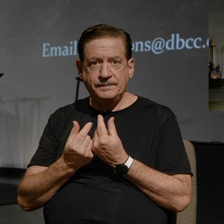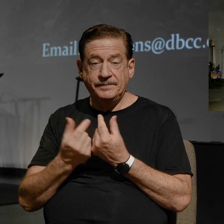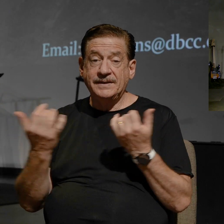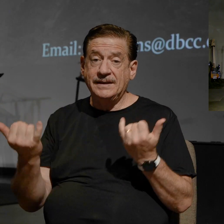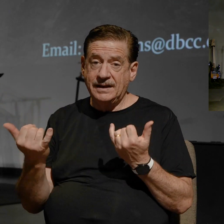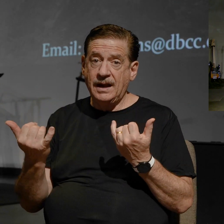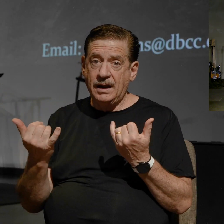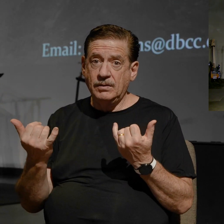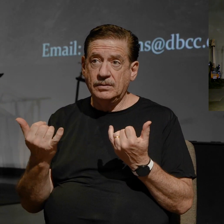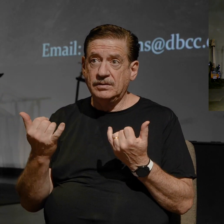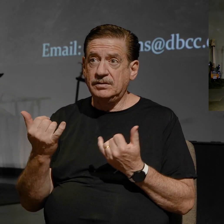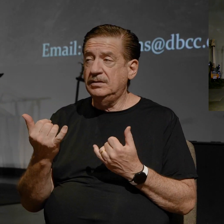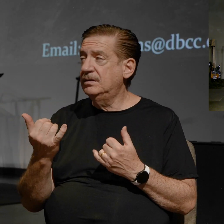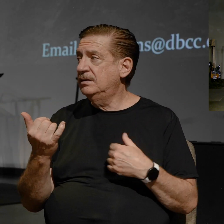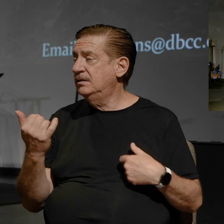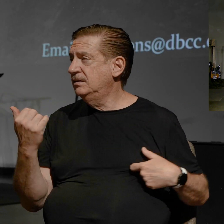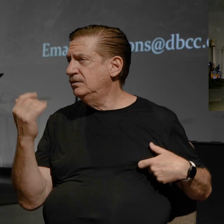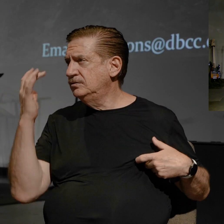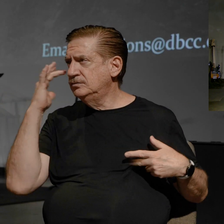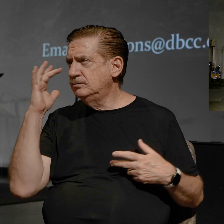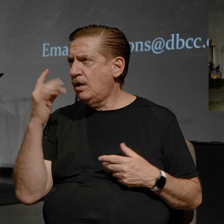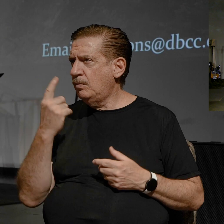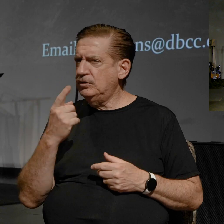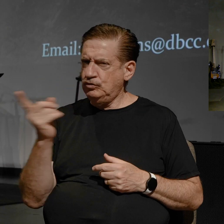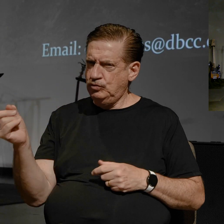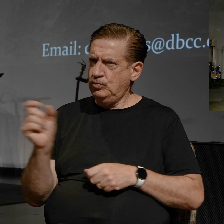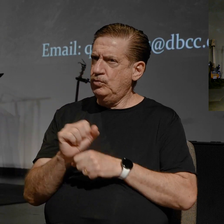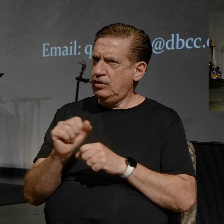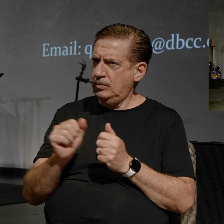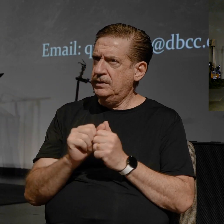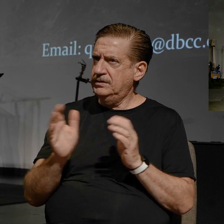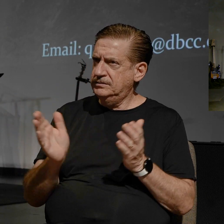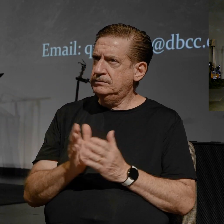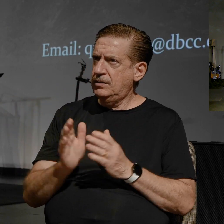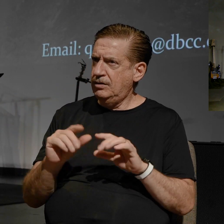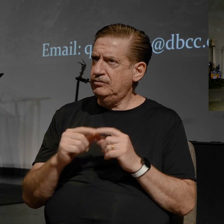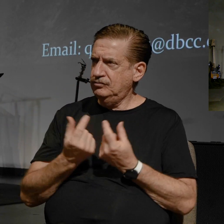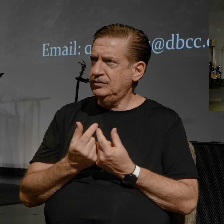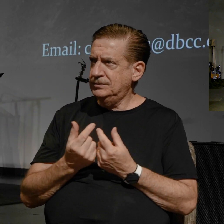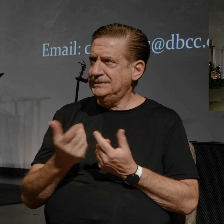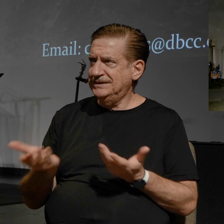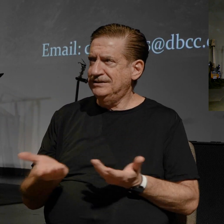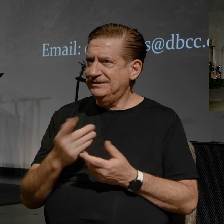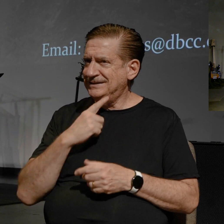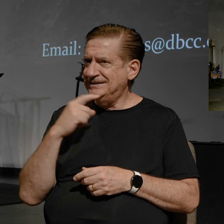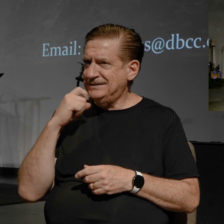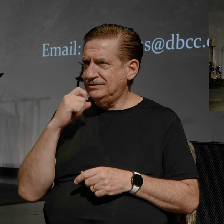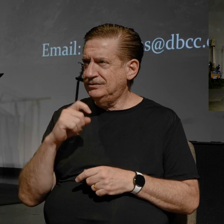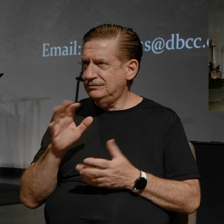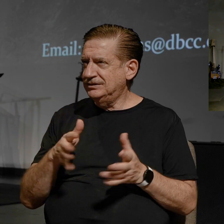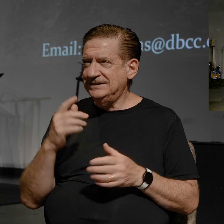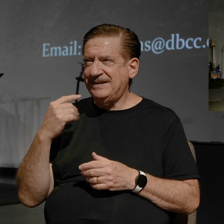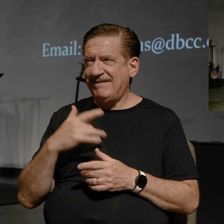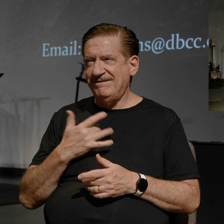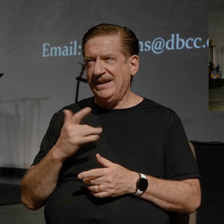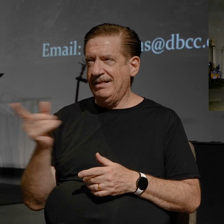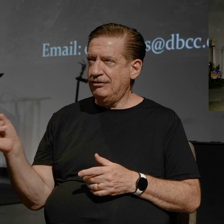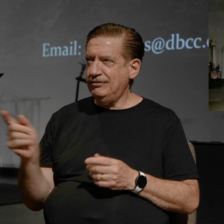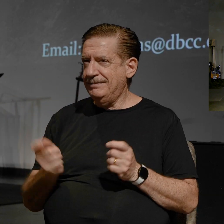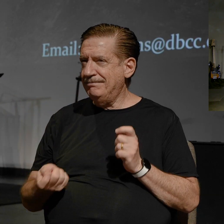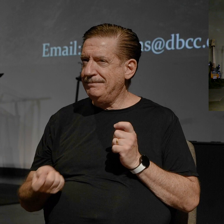Now, the smart ones in the room are going, wait a second, Mark. You work with small groups here at Desert Breeze. This feels a little